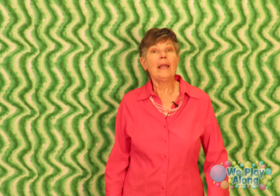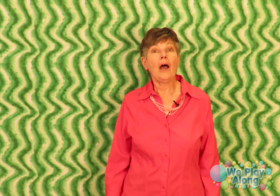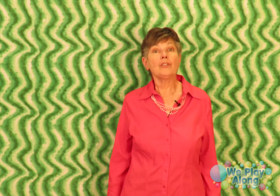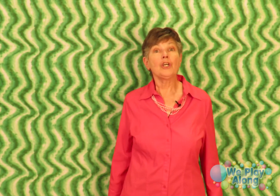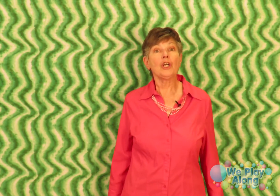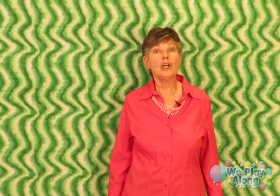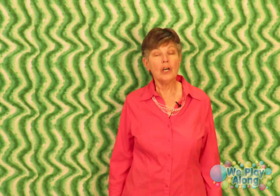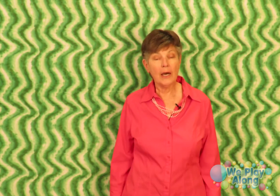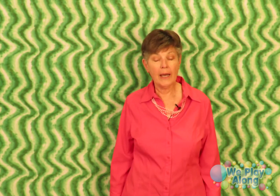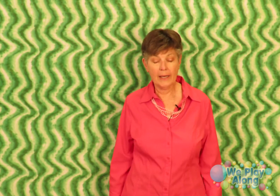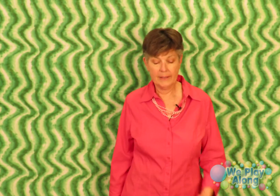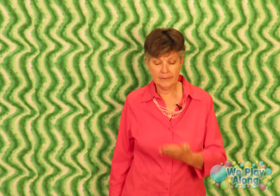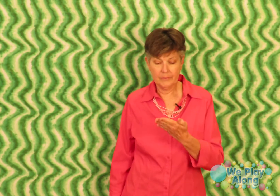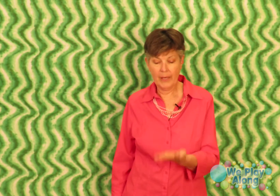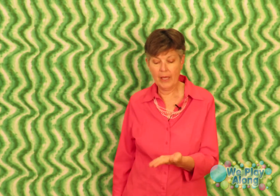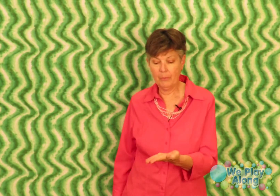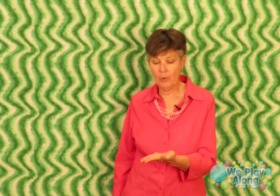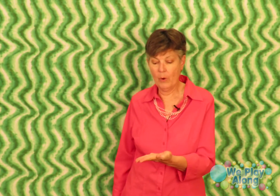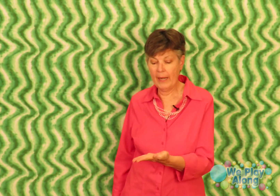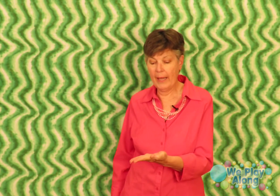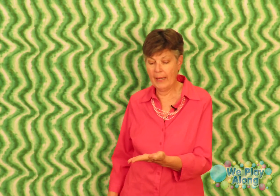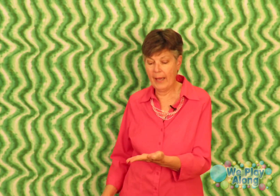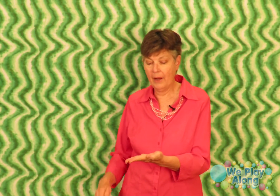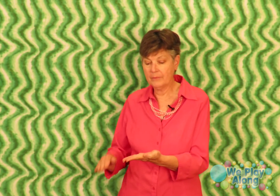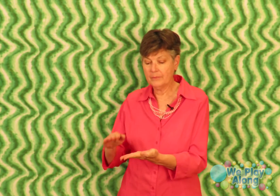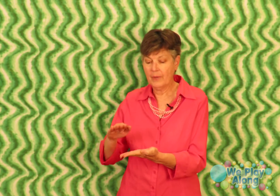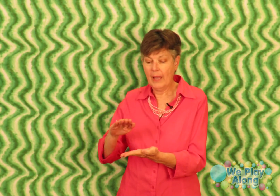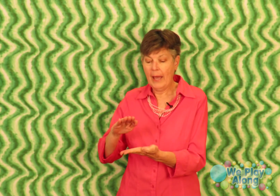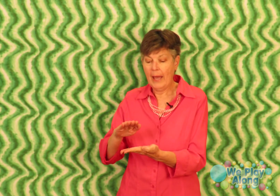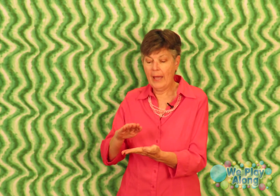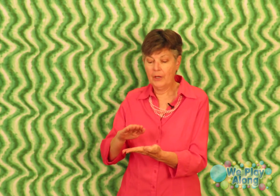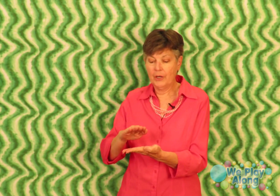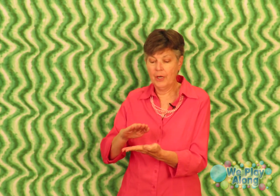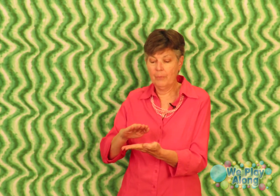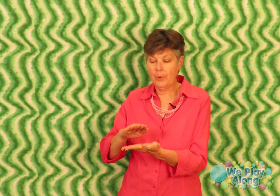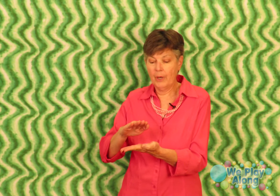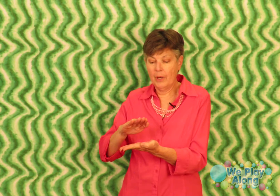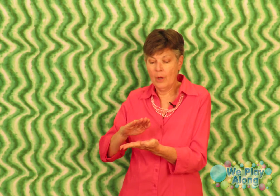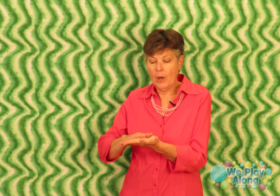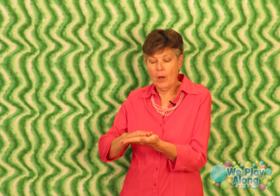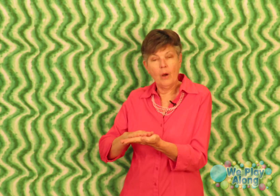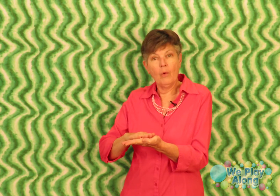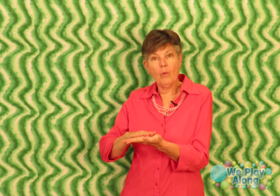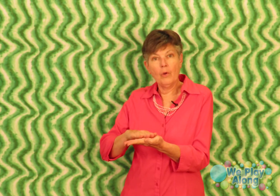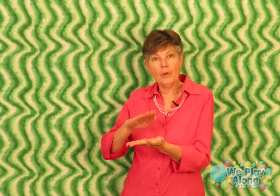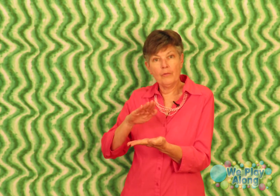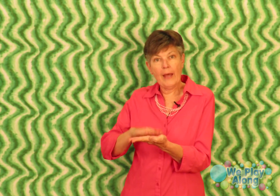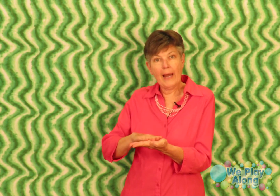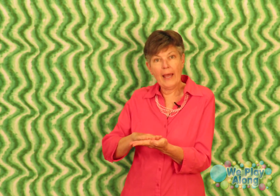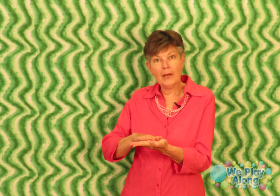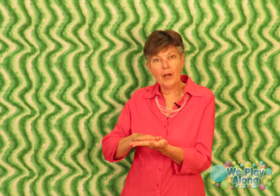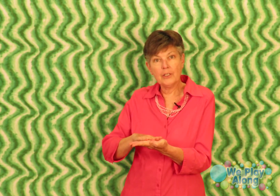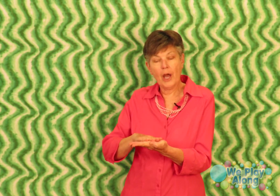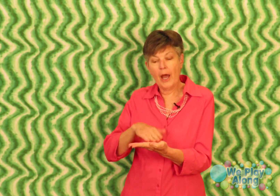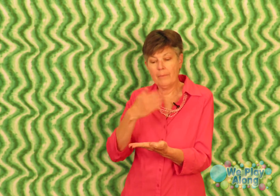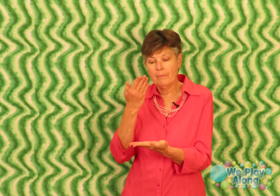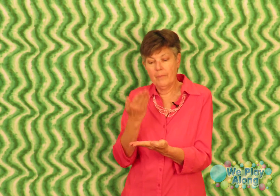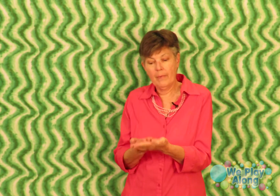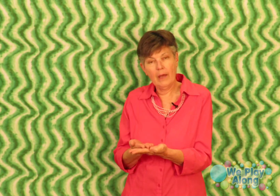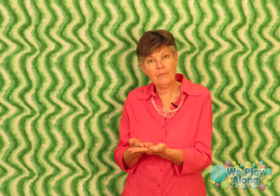Now to cook, okay, you put one hand out and you're going to put your flat hand on top and